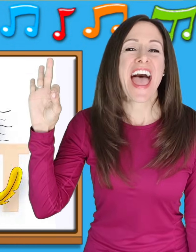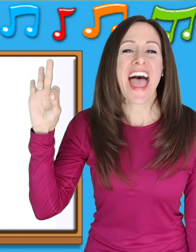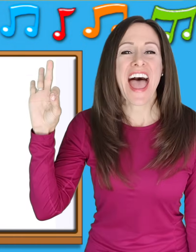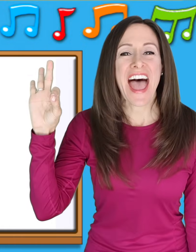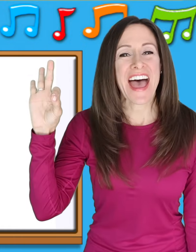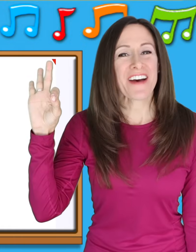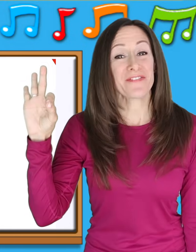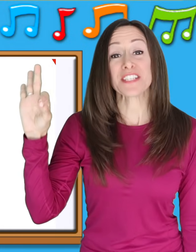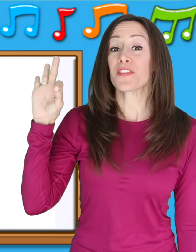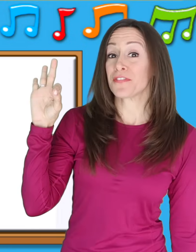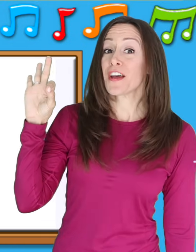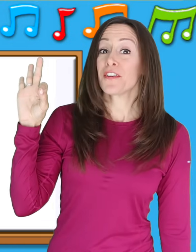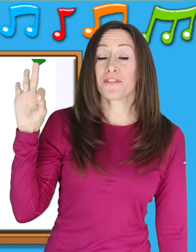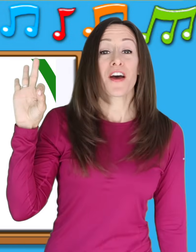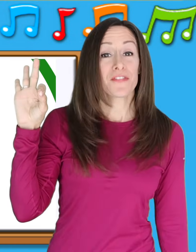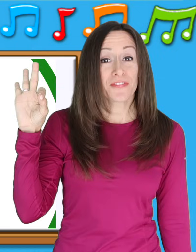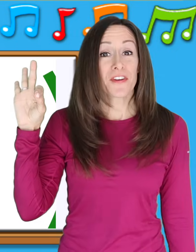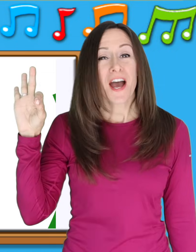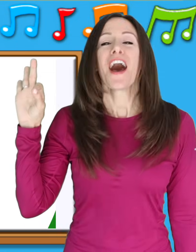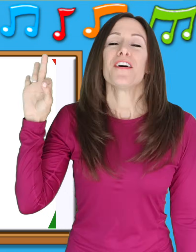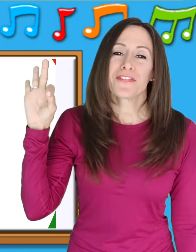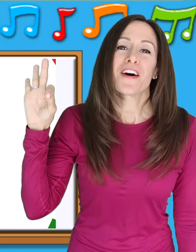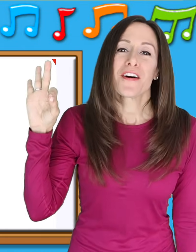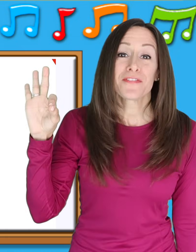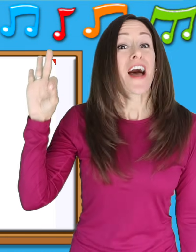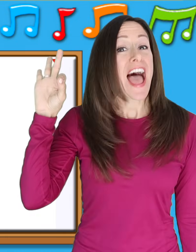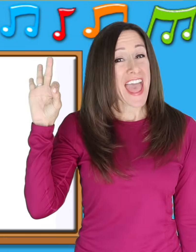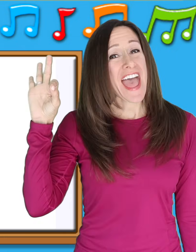is for f-f-f-f-f-an